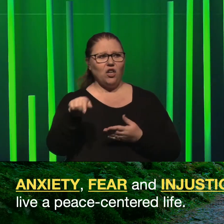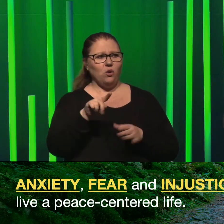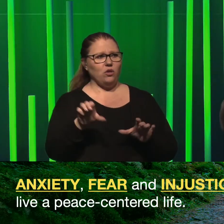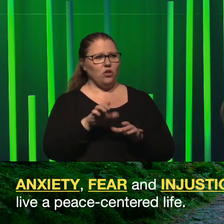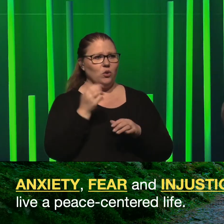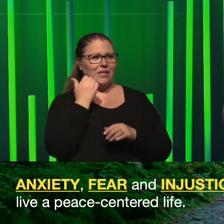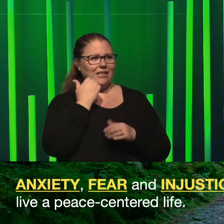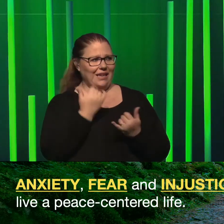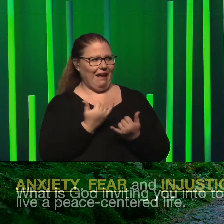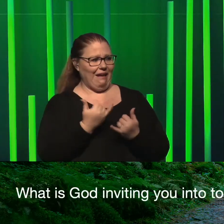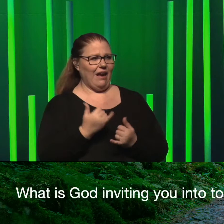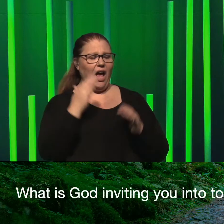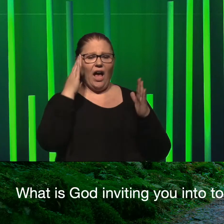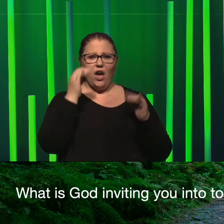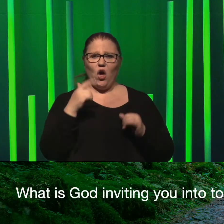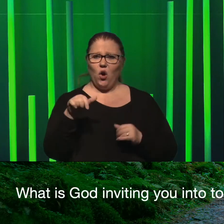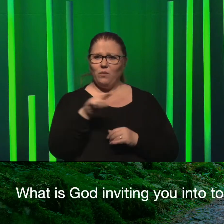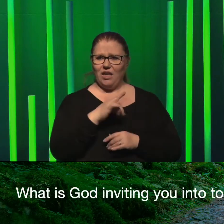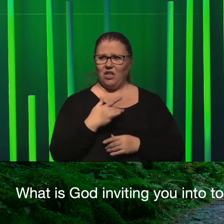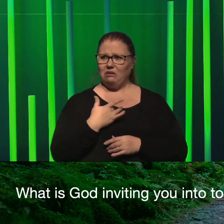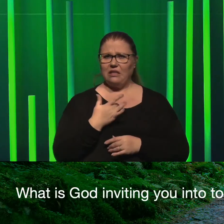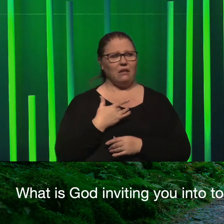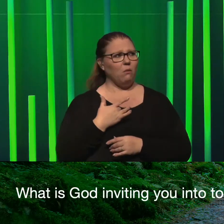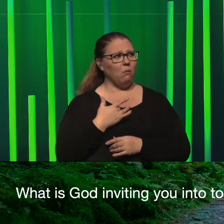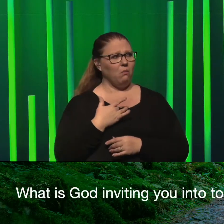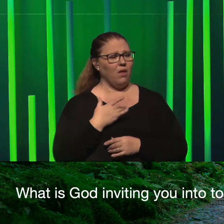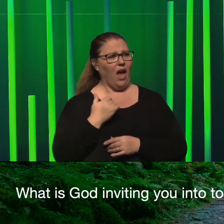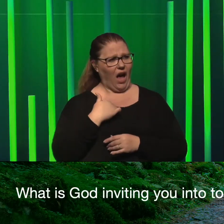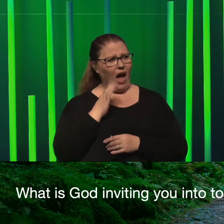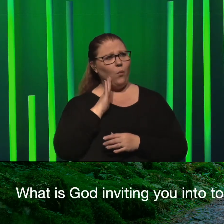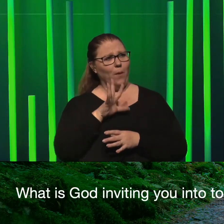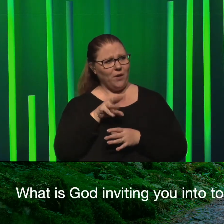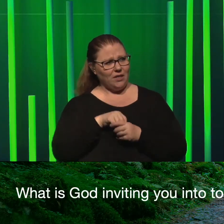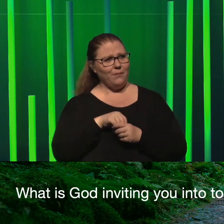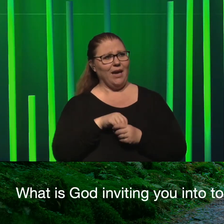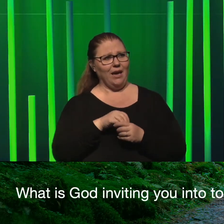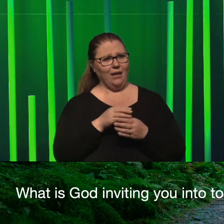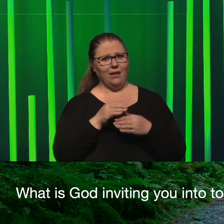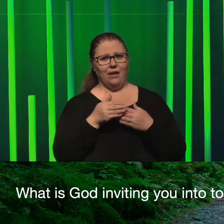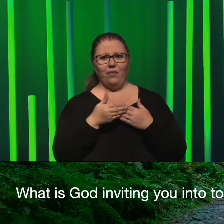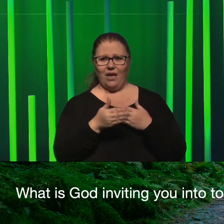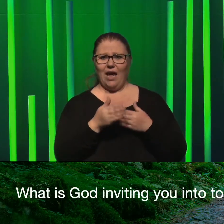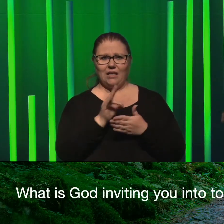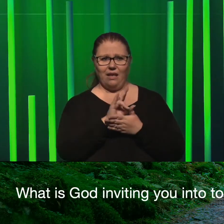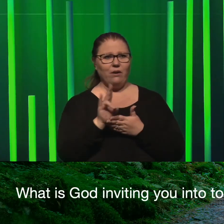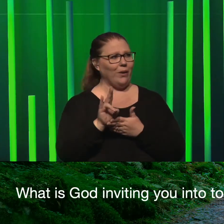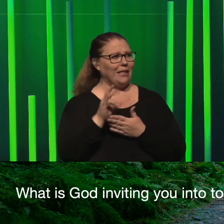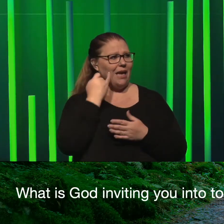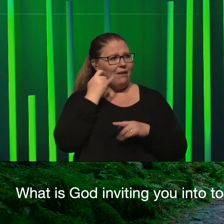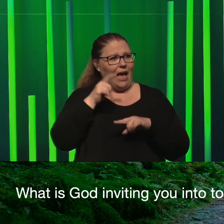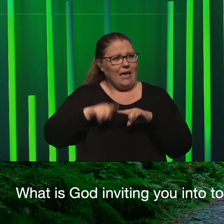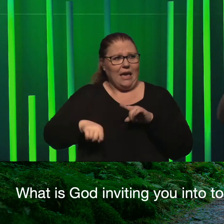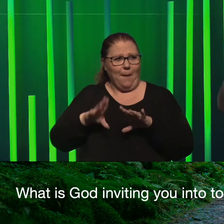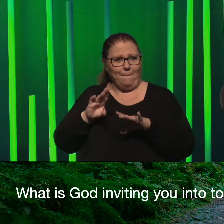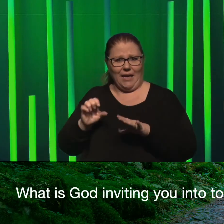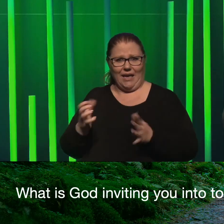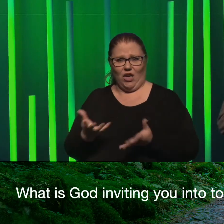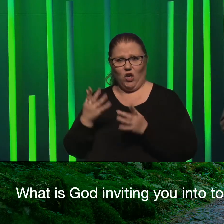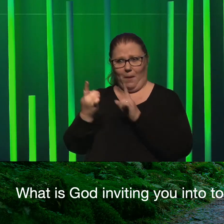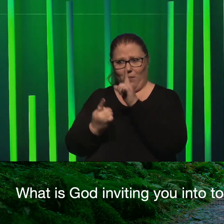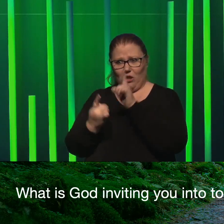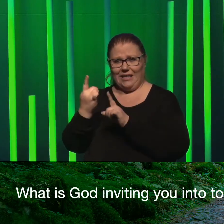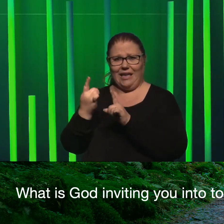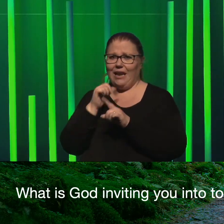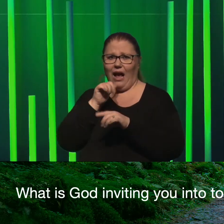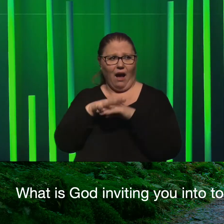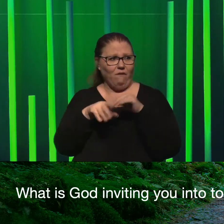I hope that you sense like, I'm going to participate in the next 7 weeks. If I can't be here in person, or if I'm not comfortable being here